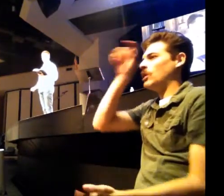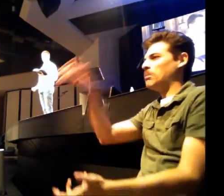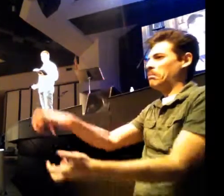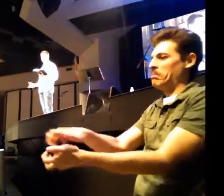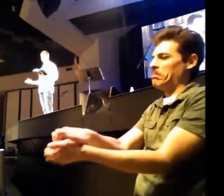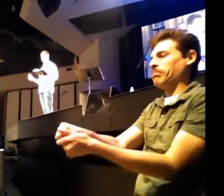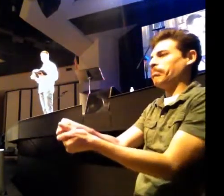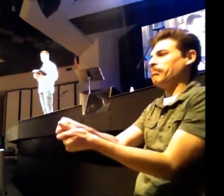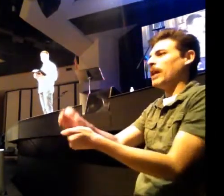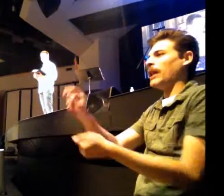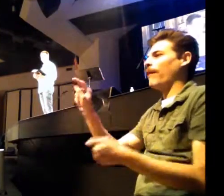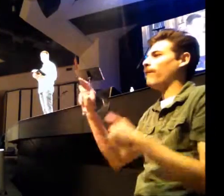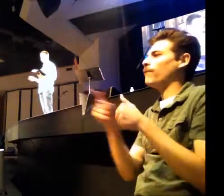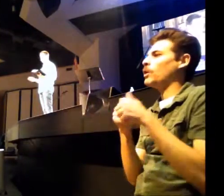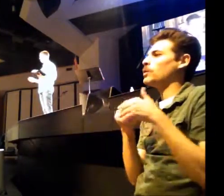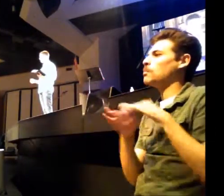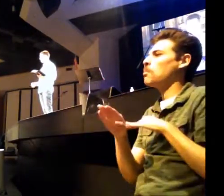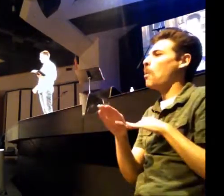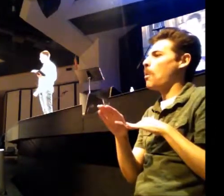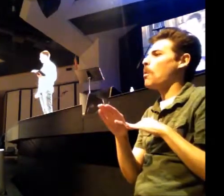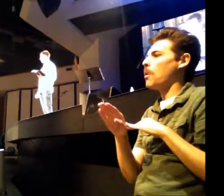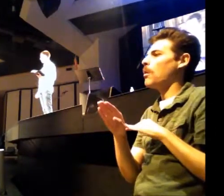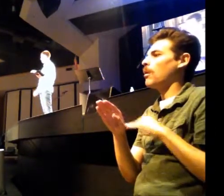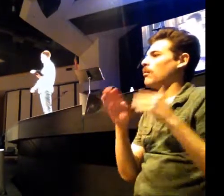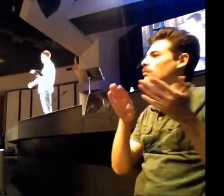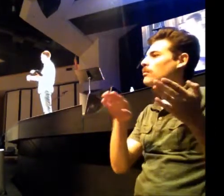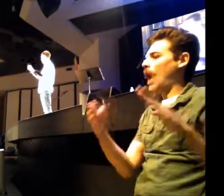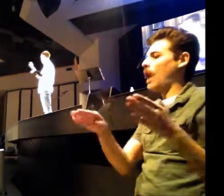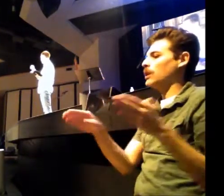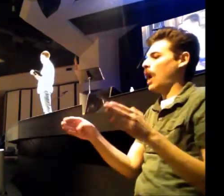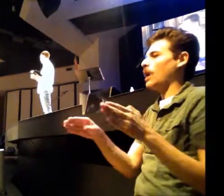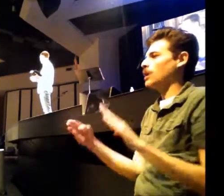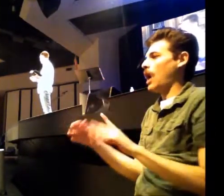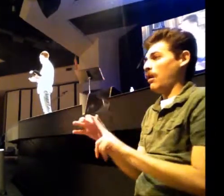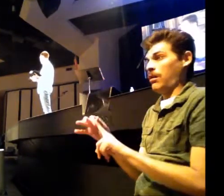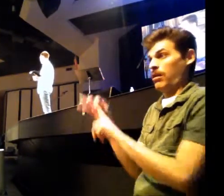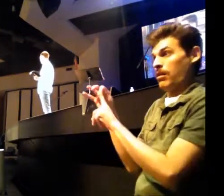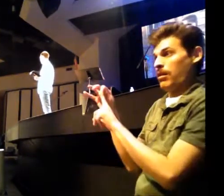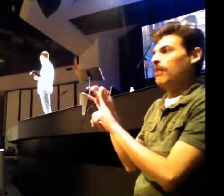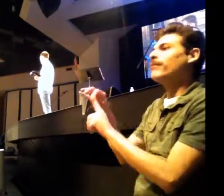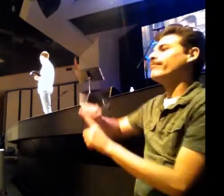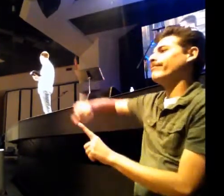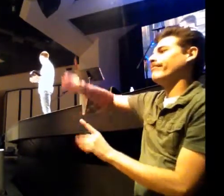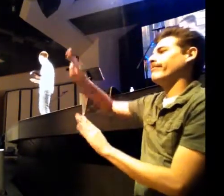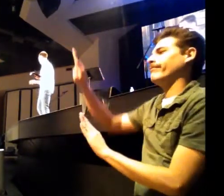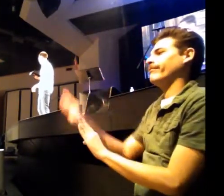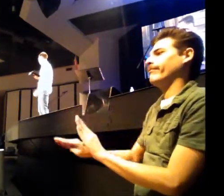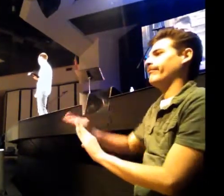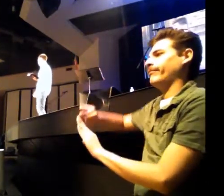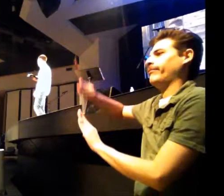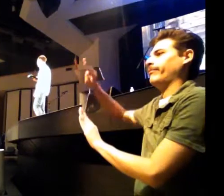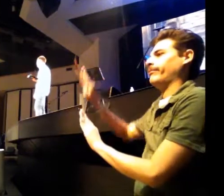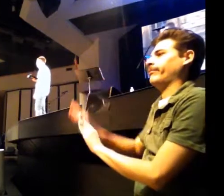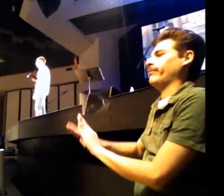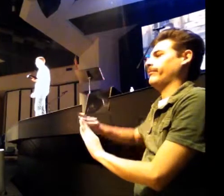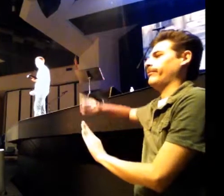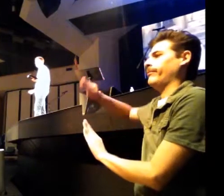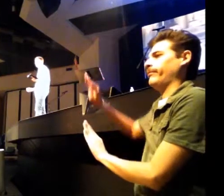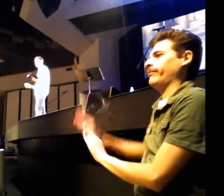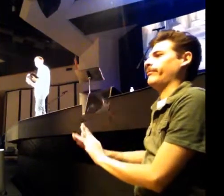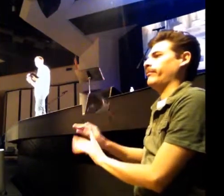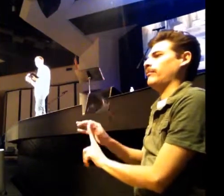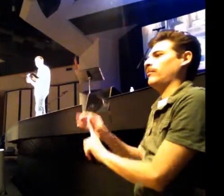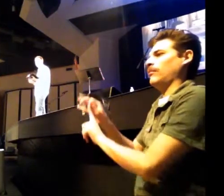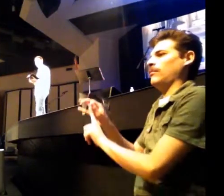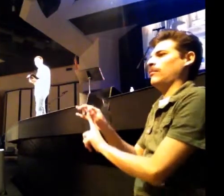children, not, except for those who had smeared the blood of a lamb on their doorposts, they are spared. Egypt falls into this great state of wailing,